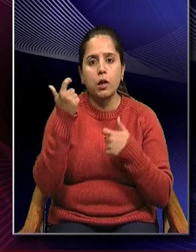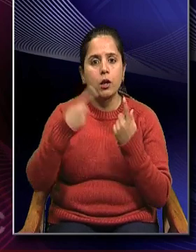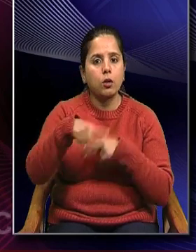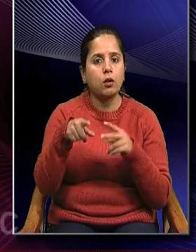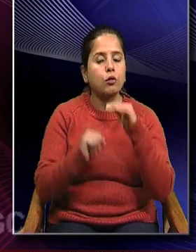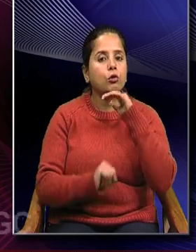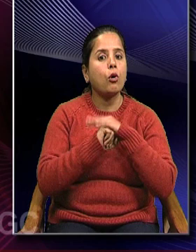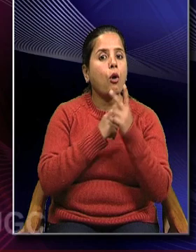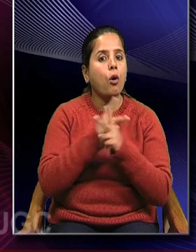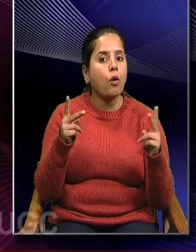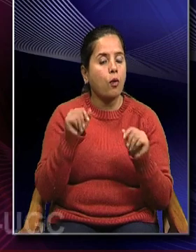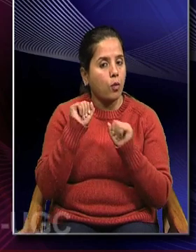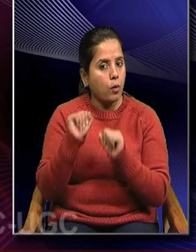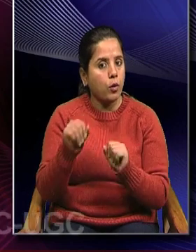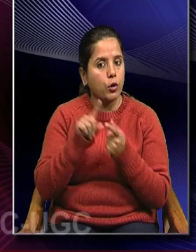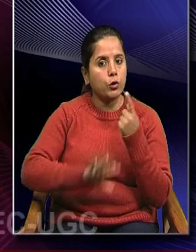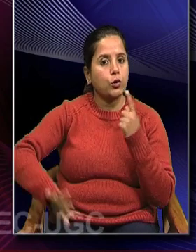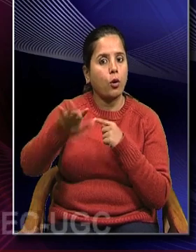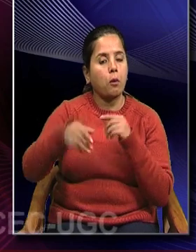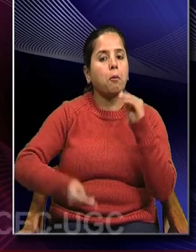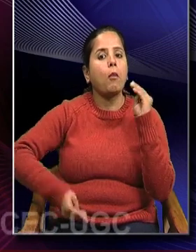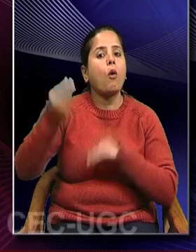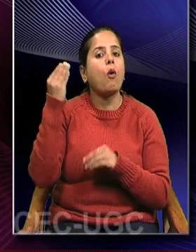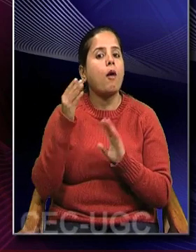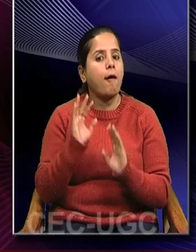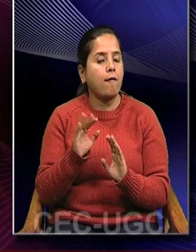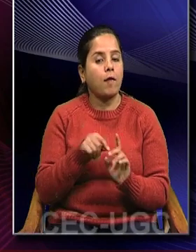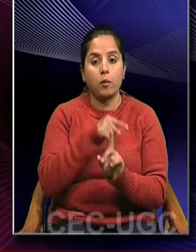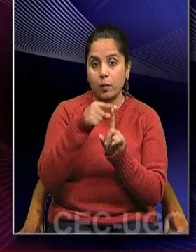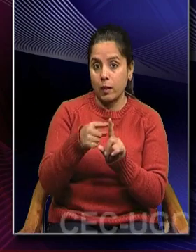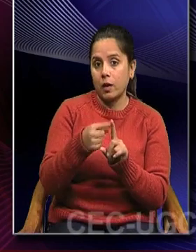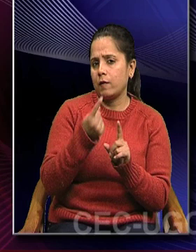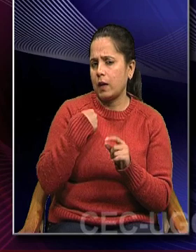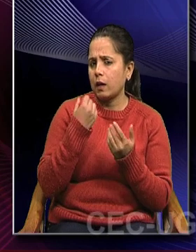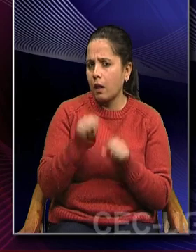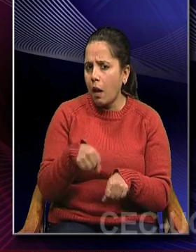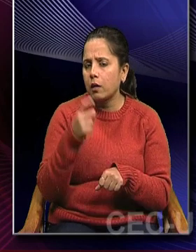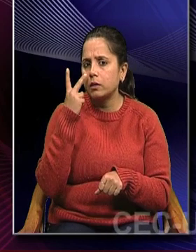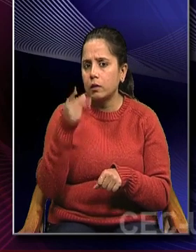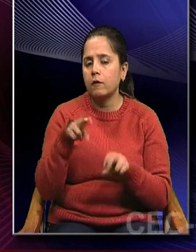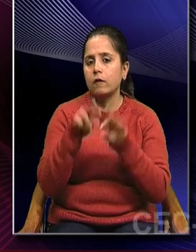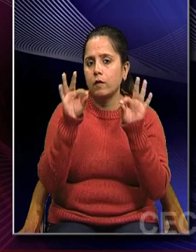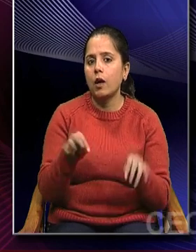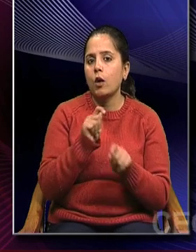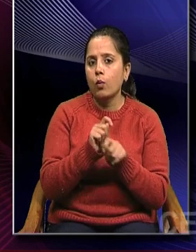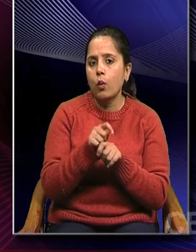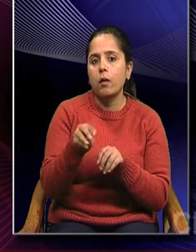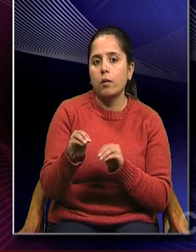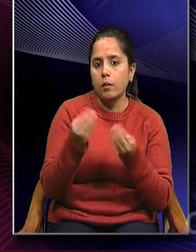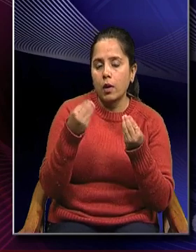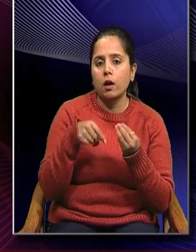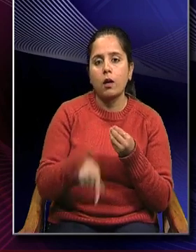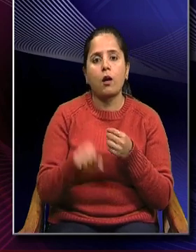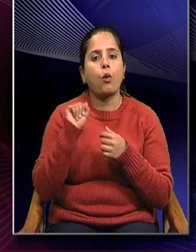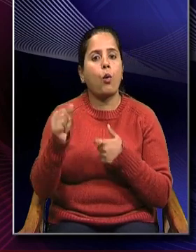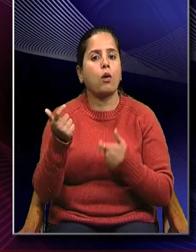superiority of Europe it increased, and we could see it in the framework of the improvements in the muzzle loading